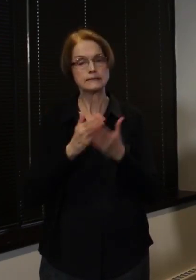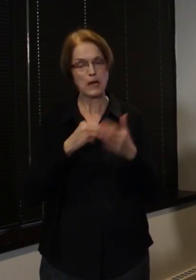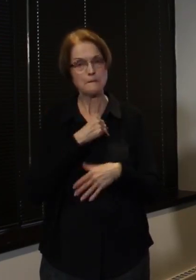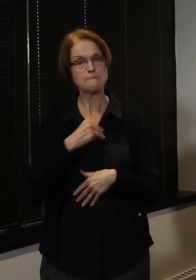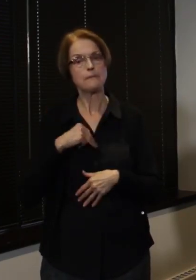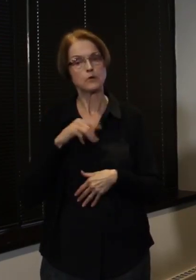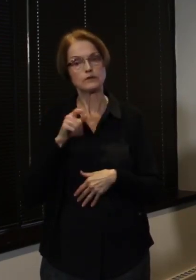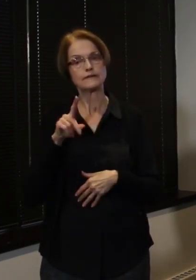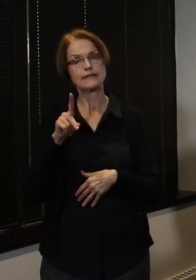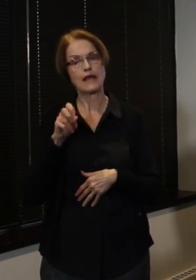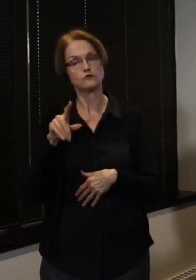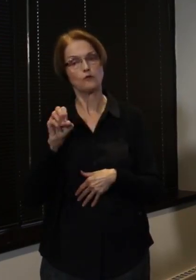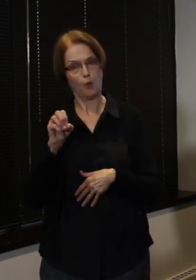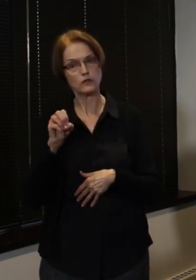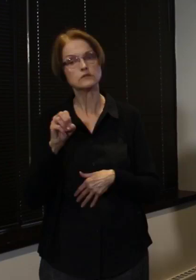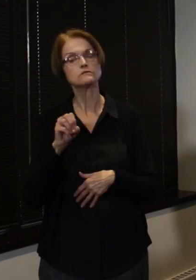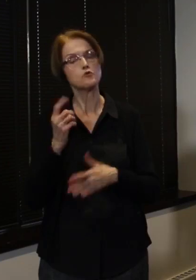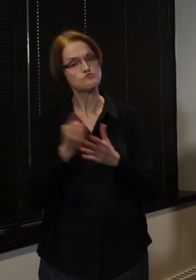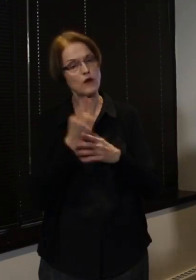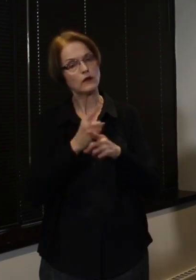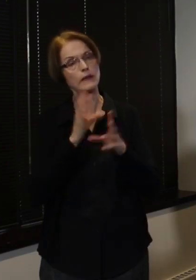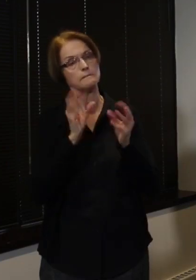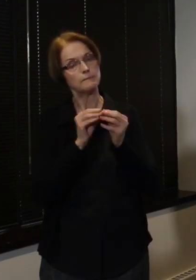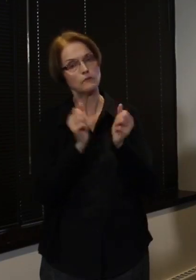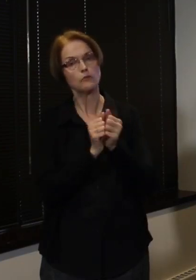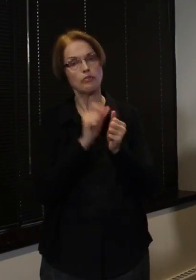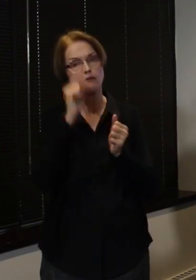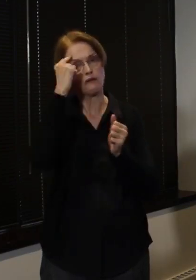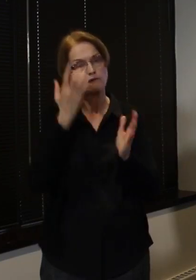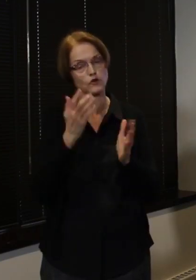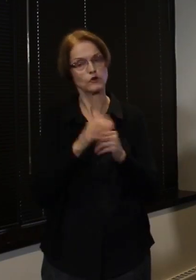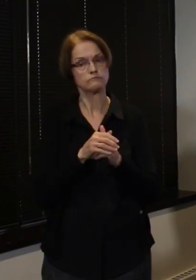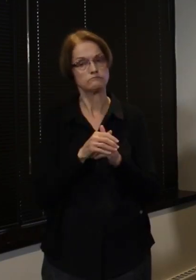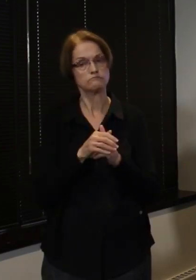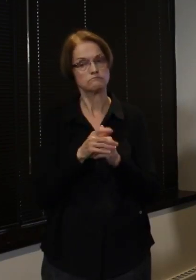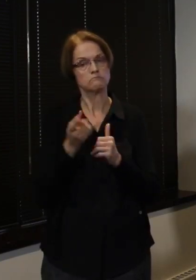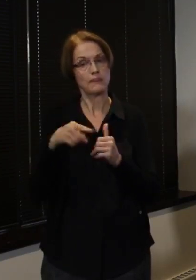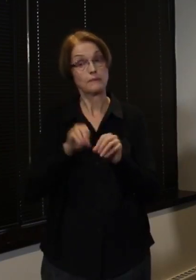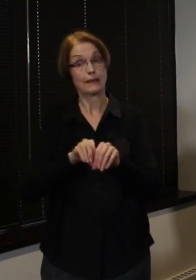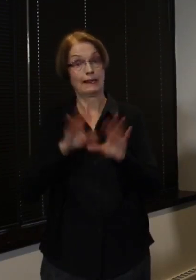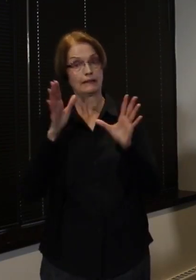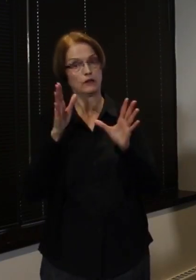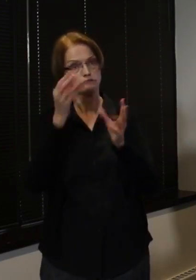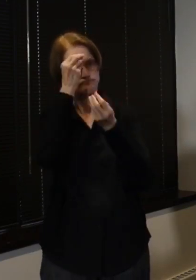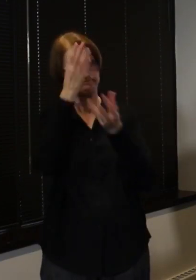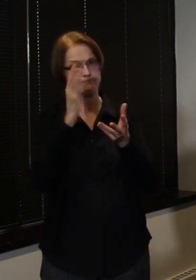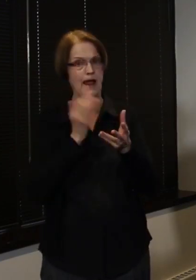meet with the governor on a regular basis, and they've been very clear on what our position has been.